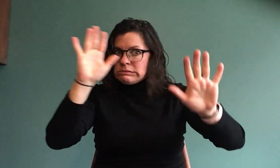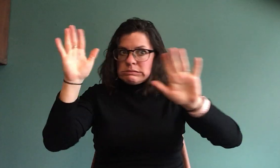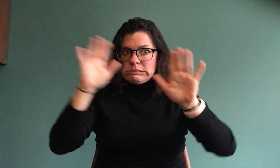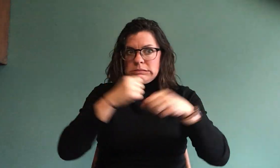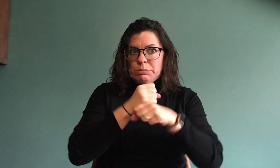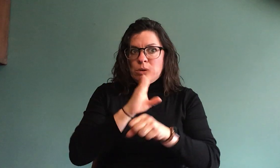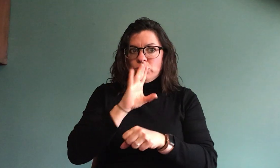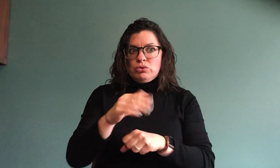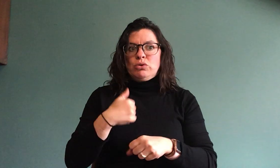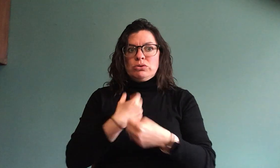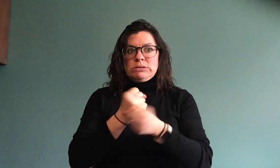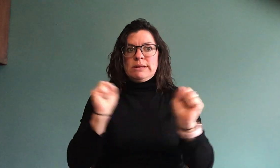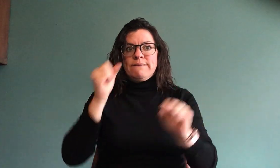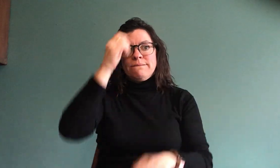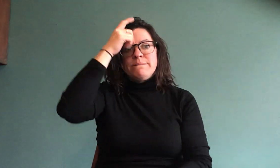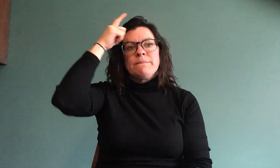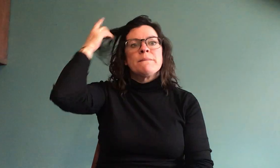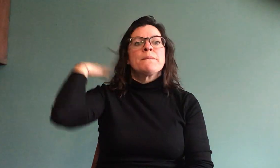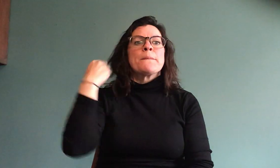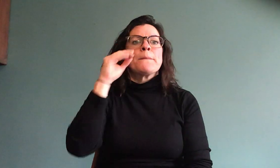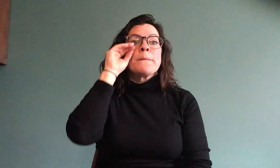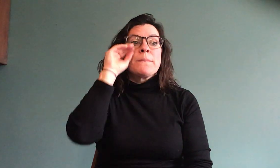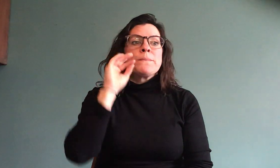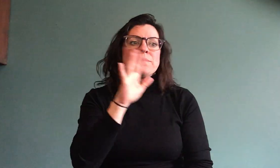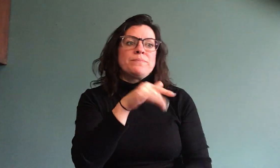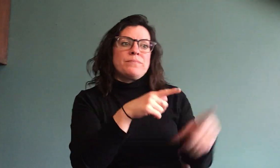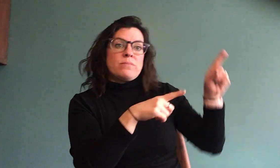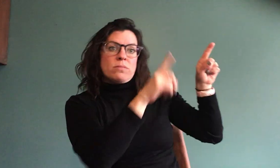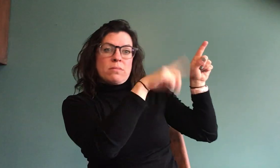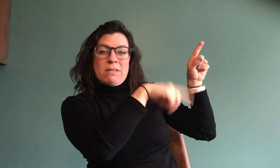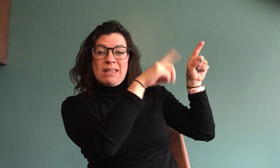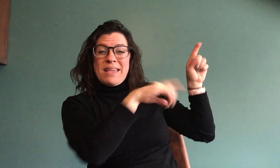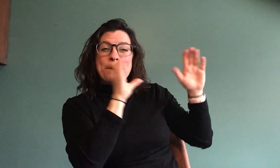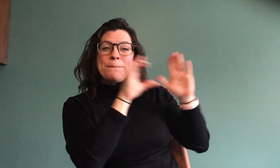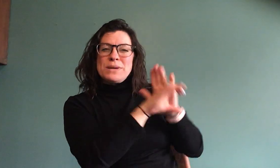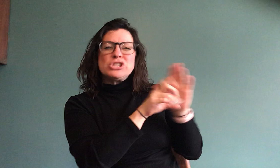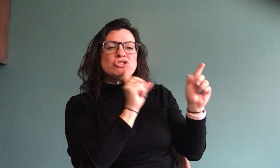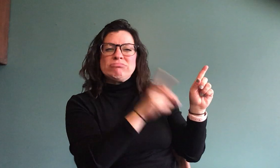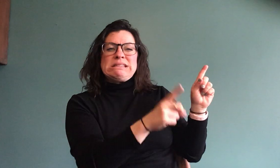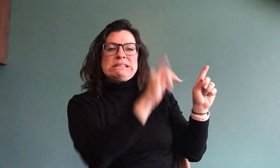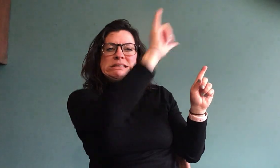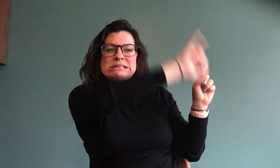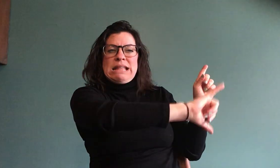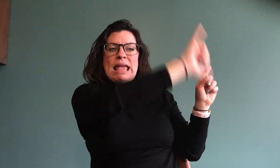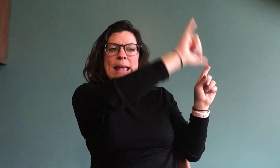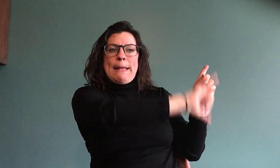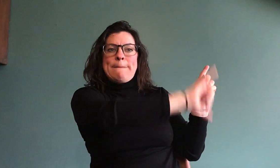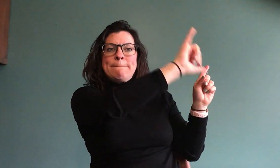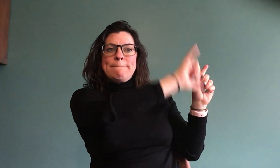has levelers, okay, and this one has wheels.